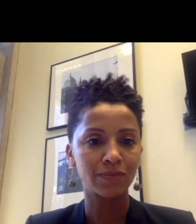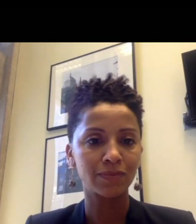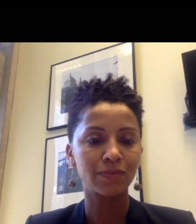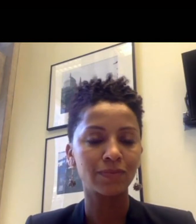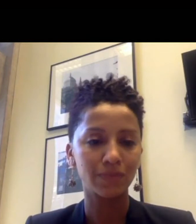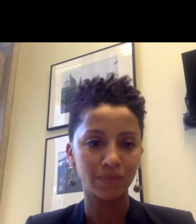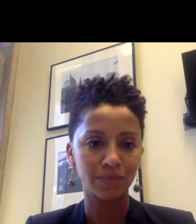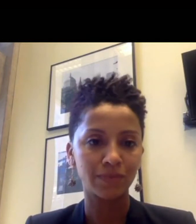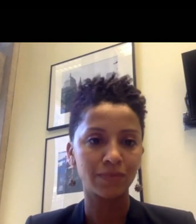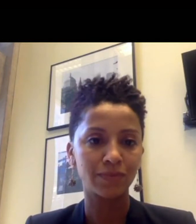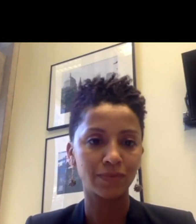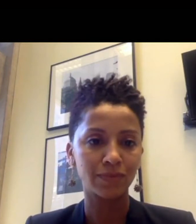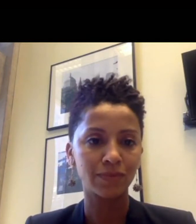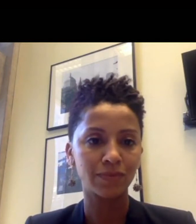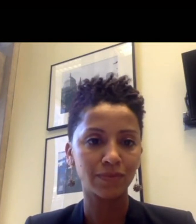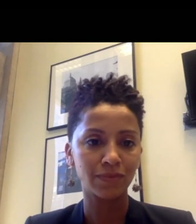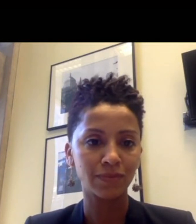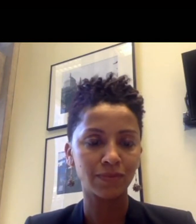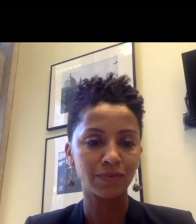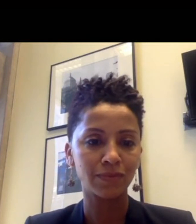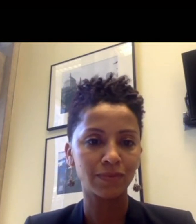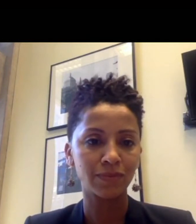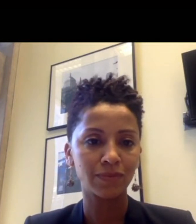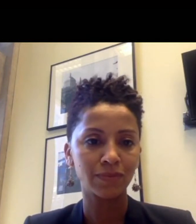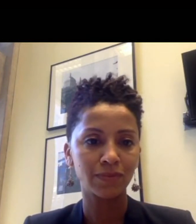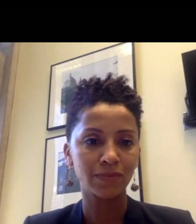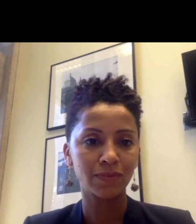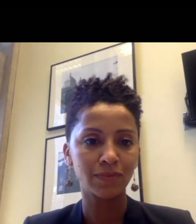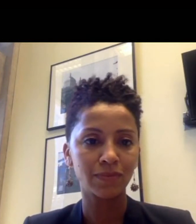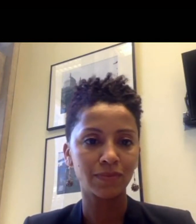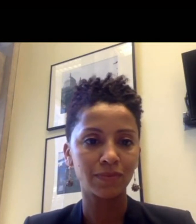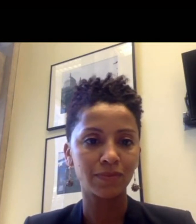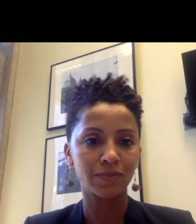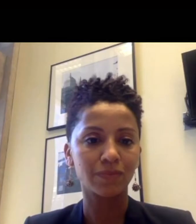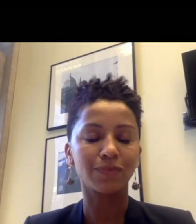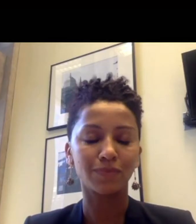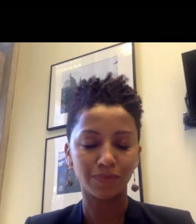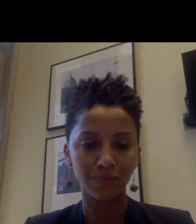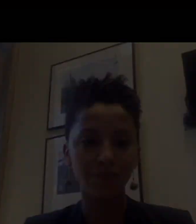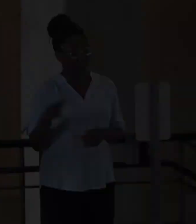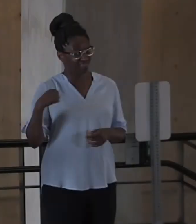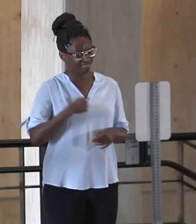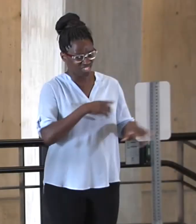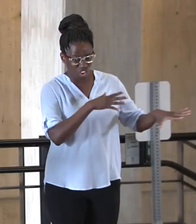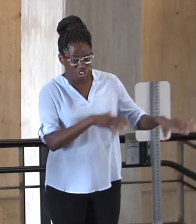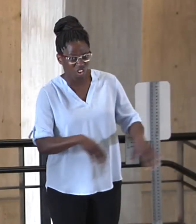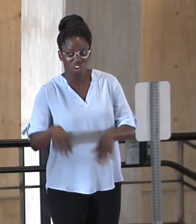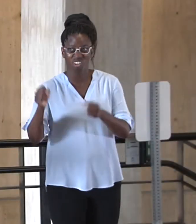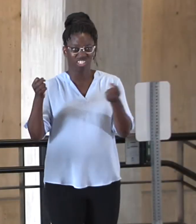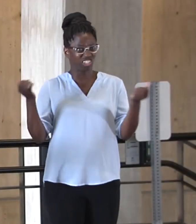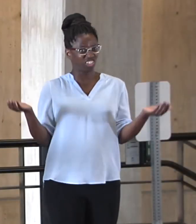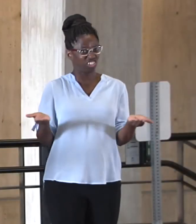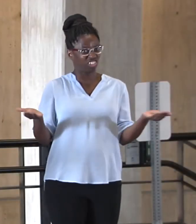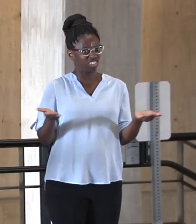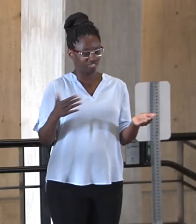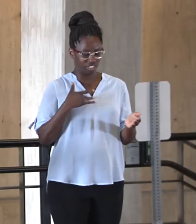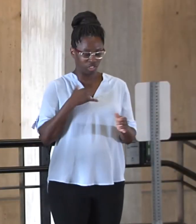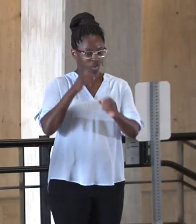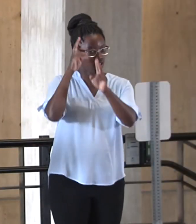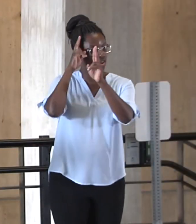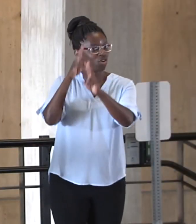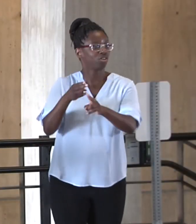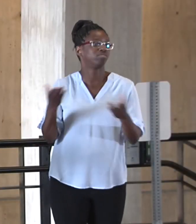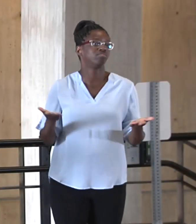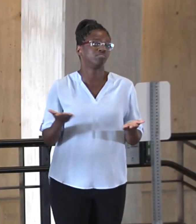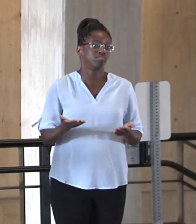that we referenced earlier, where you were introduced by Mayor Walsh. For far too long,